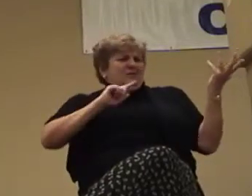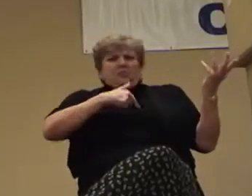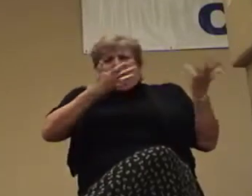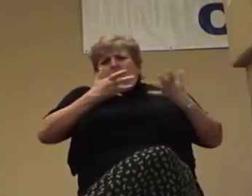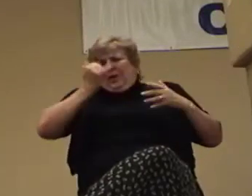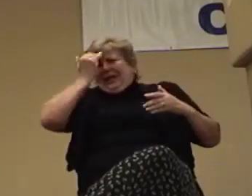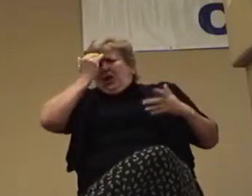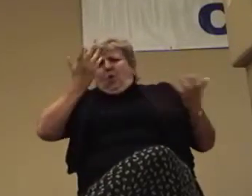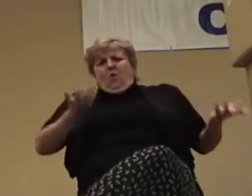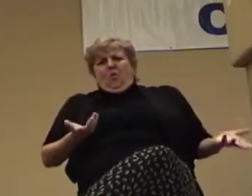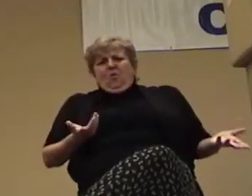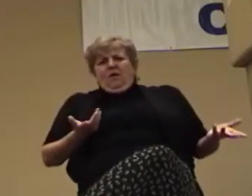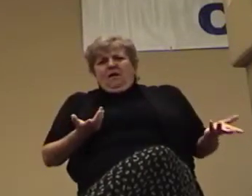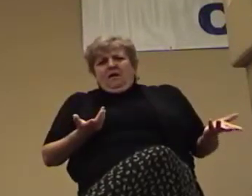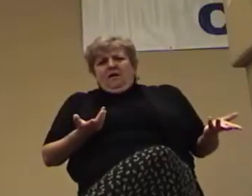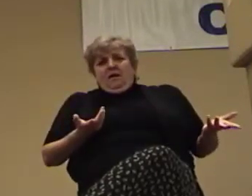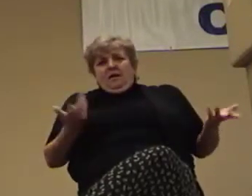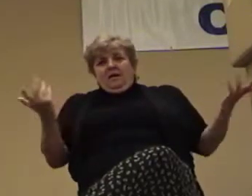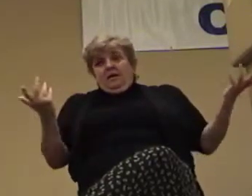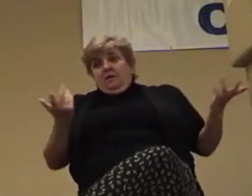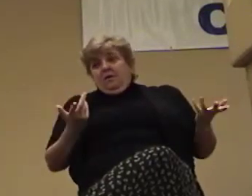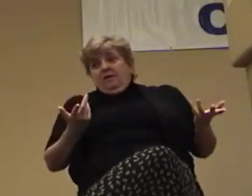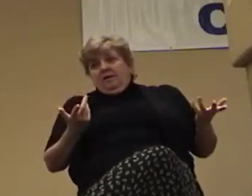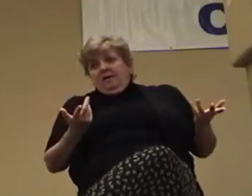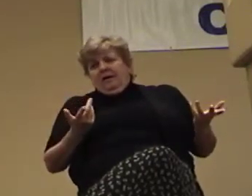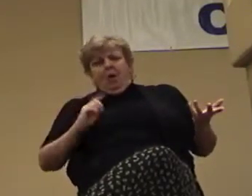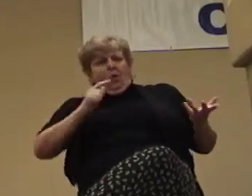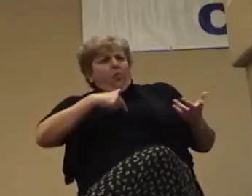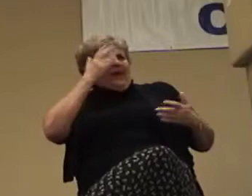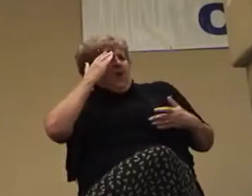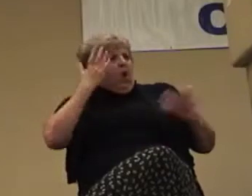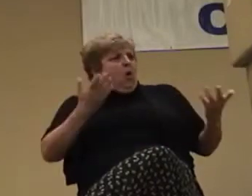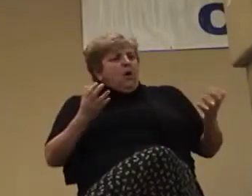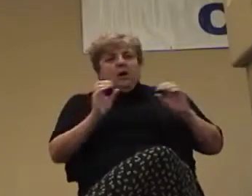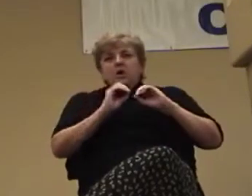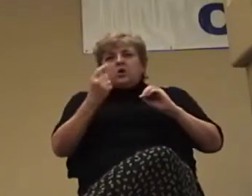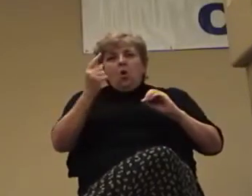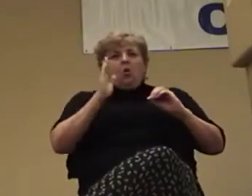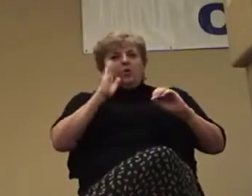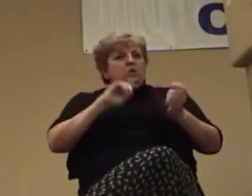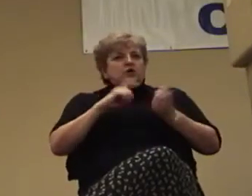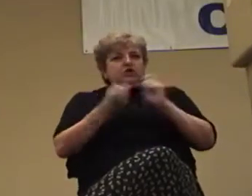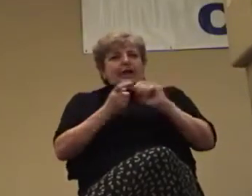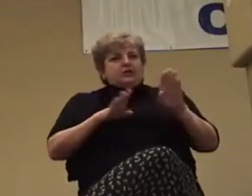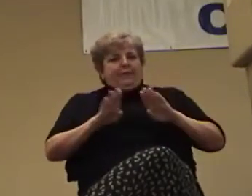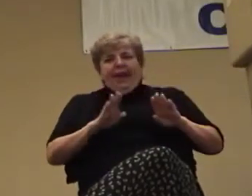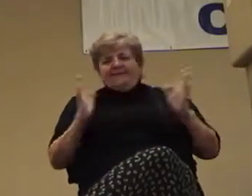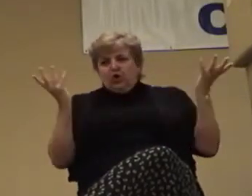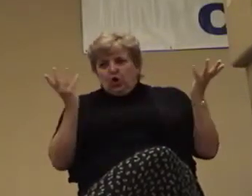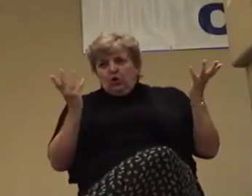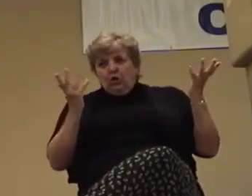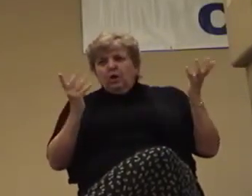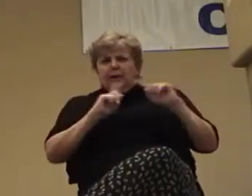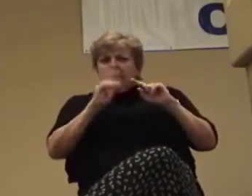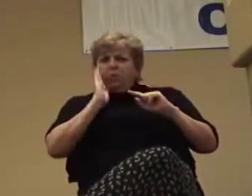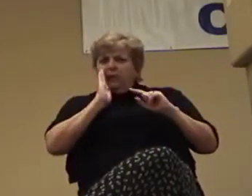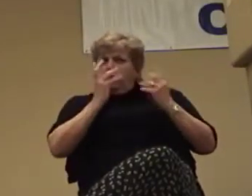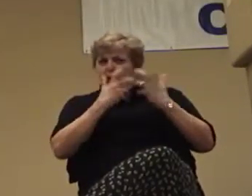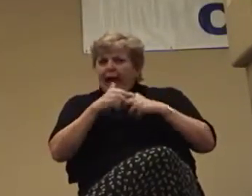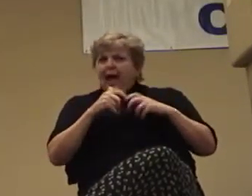this isn't going to work out? You know what I mean? No one's going to change behaviors, but it's going to work out. And so, so she was stripped